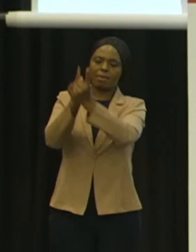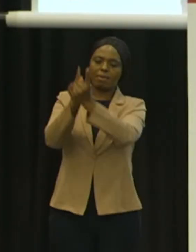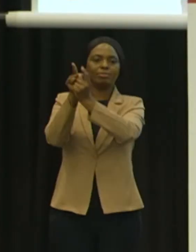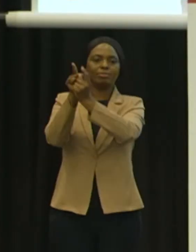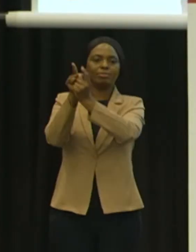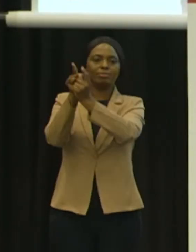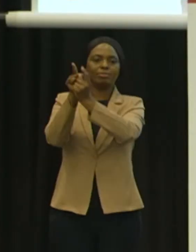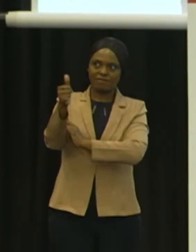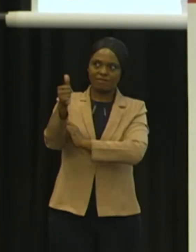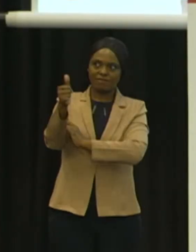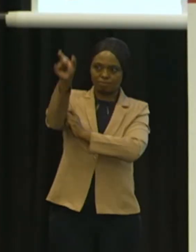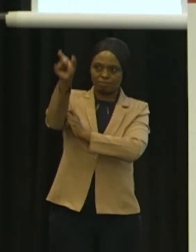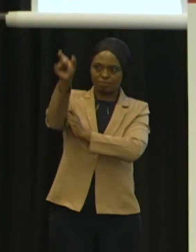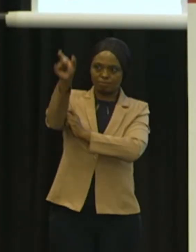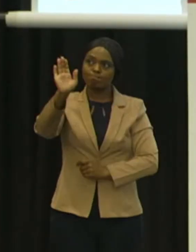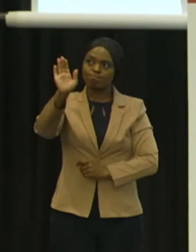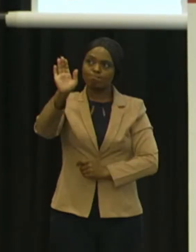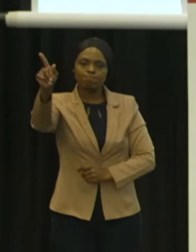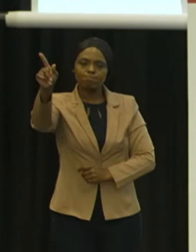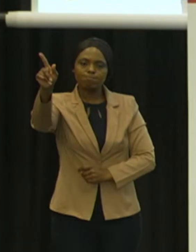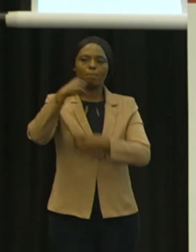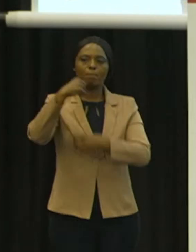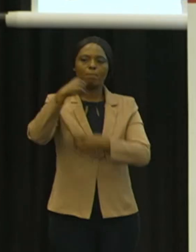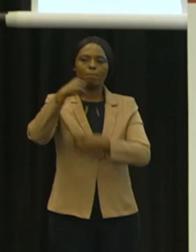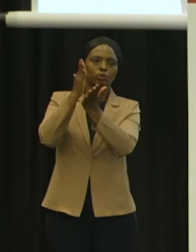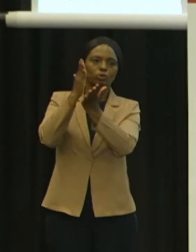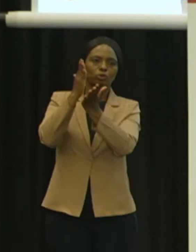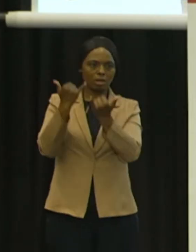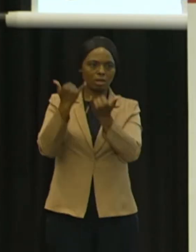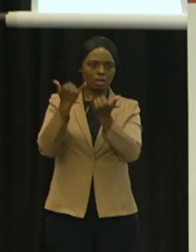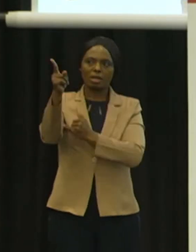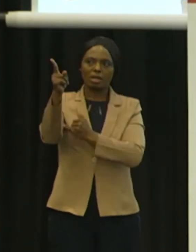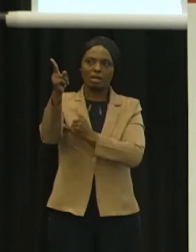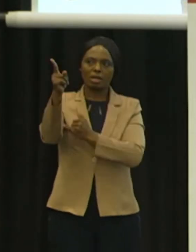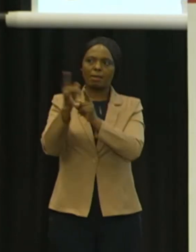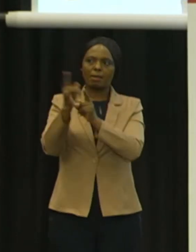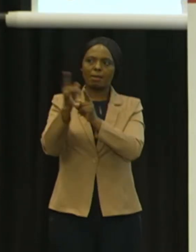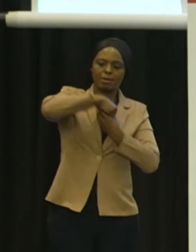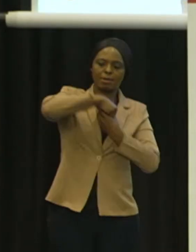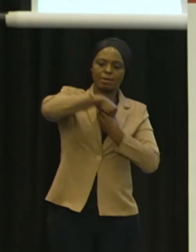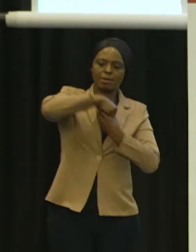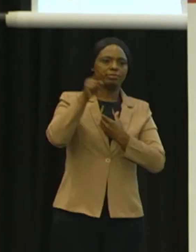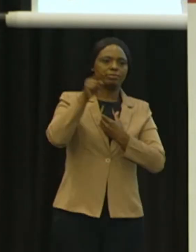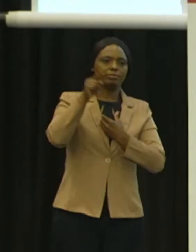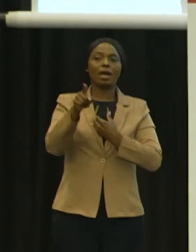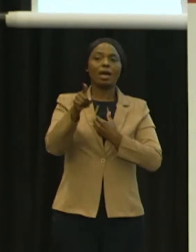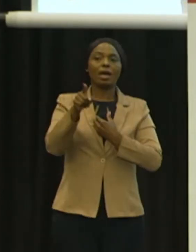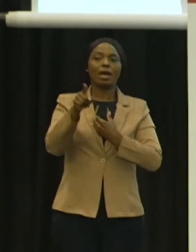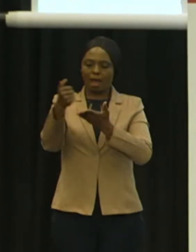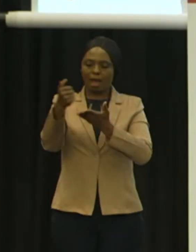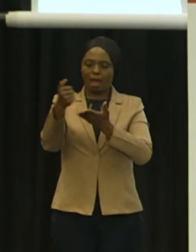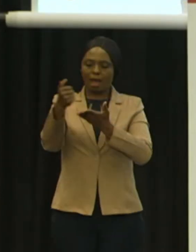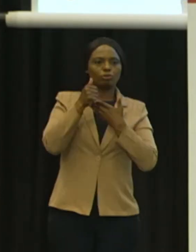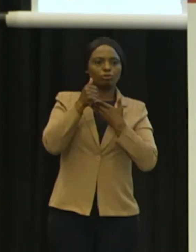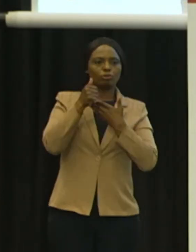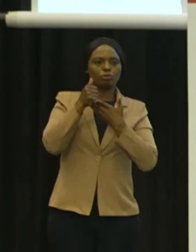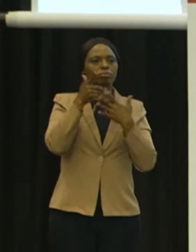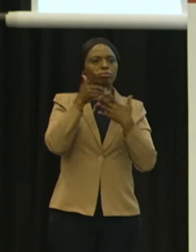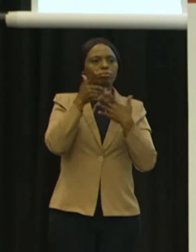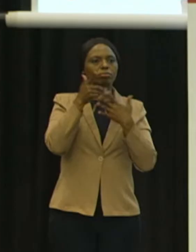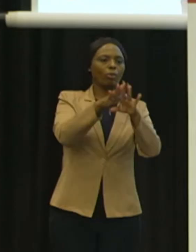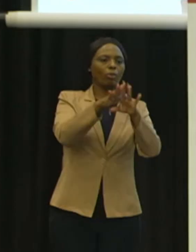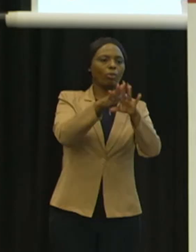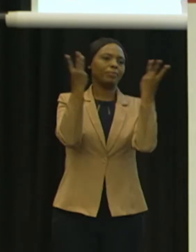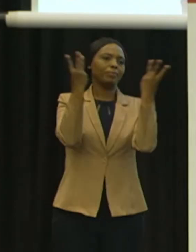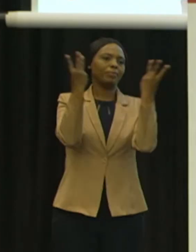first people actually to ensure we reach all the right population, and also to ensure there's adequate services